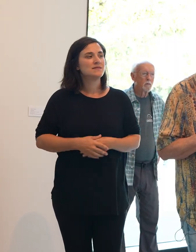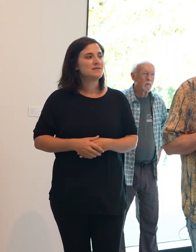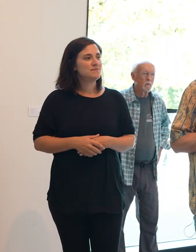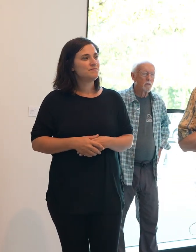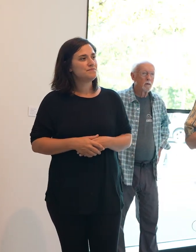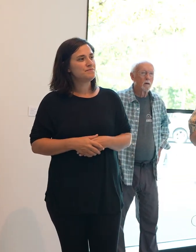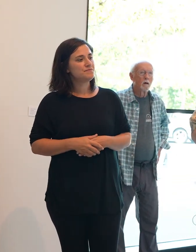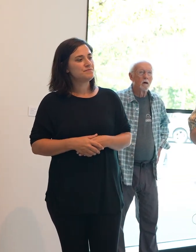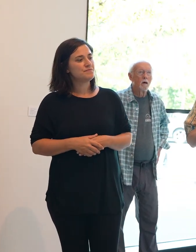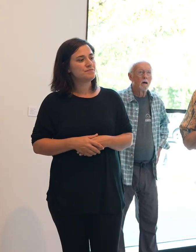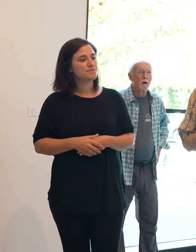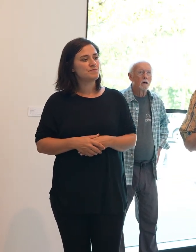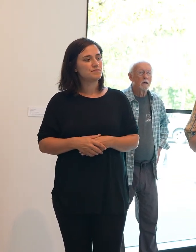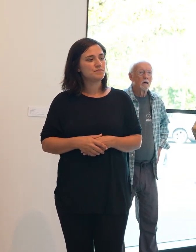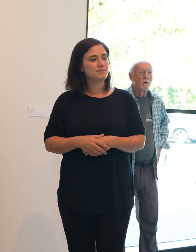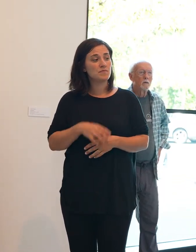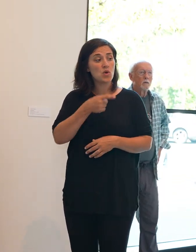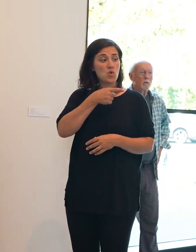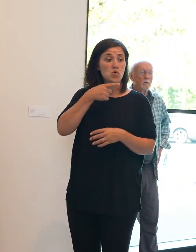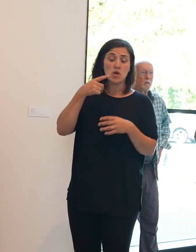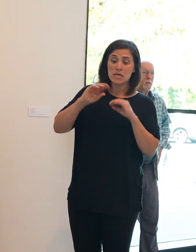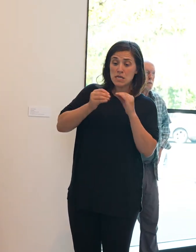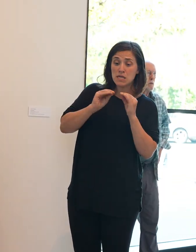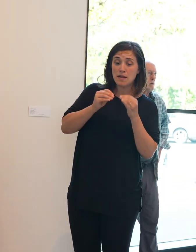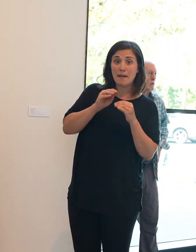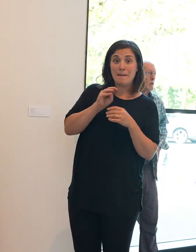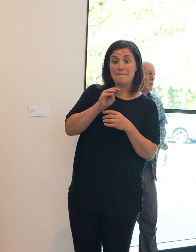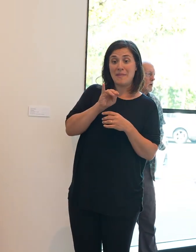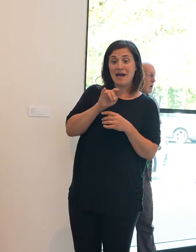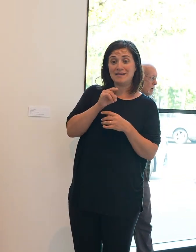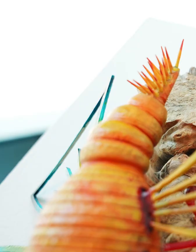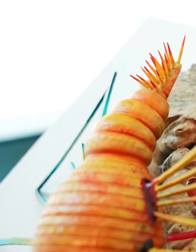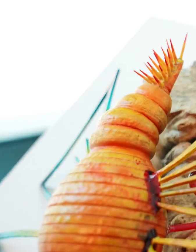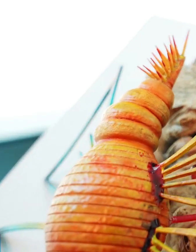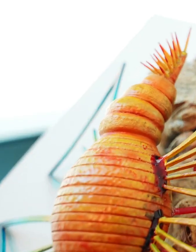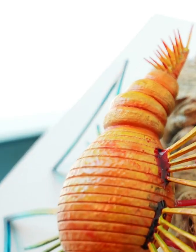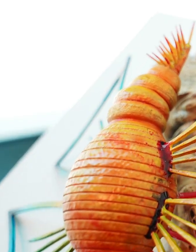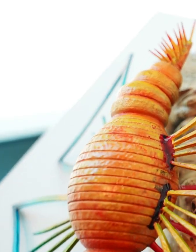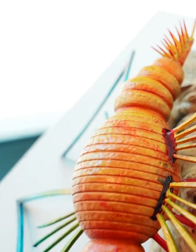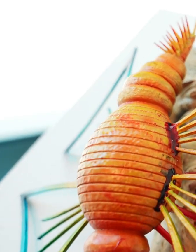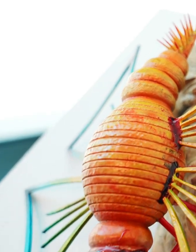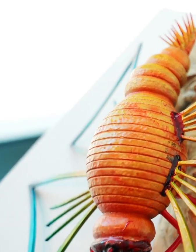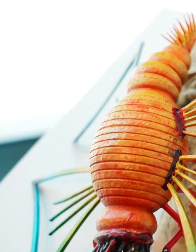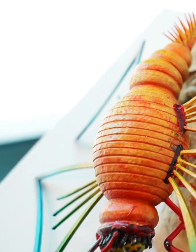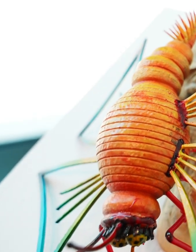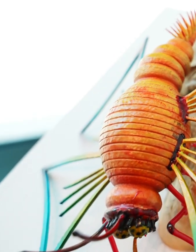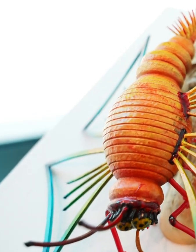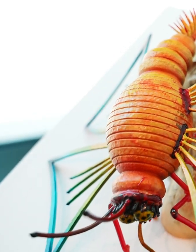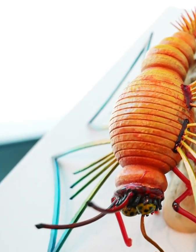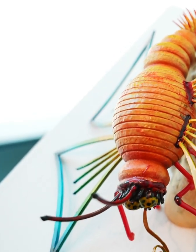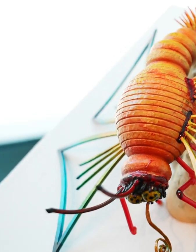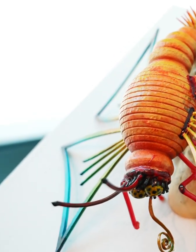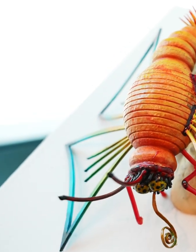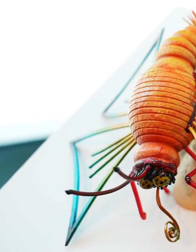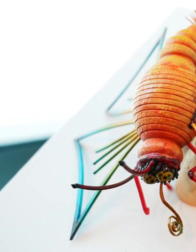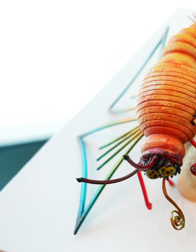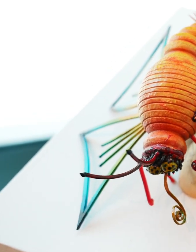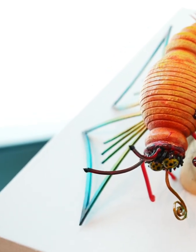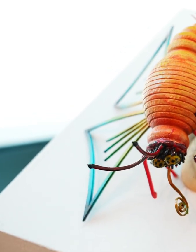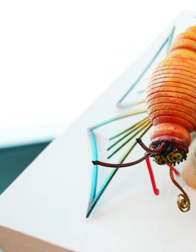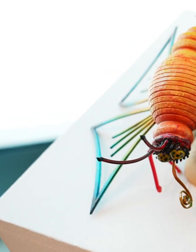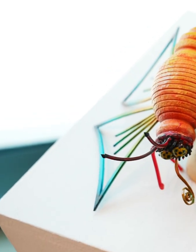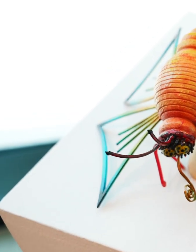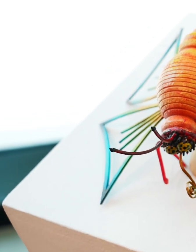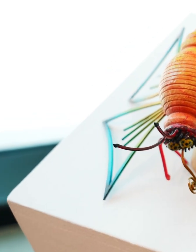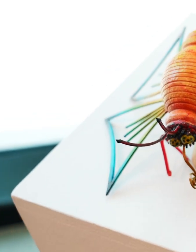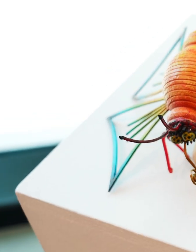But after Mighty Bitey, we need to go this way. Well, I need to back up first, though. Not right after Mighty